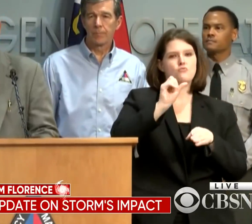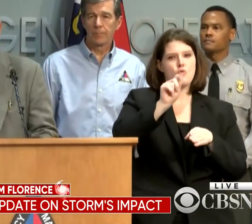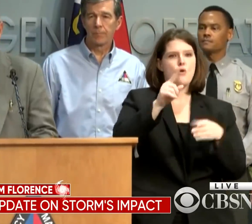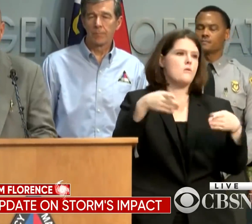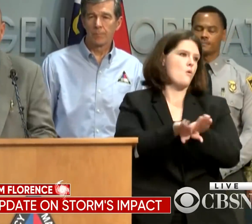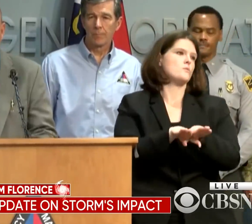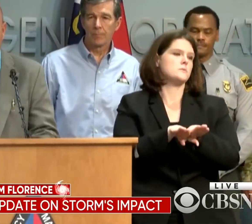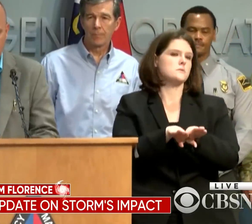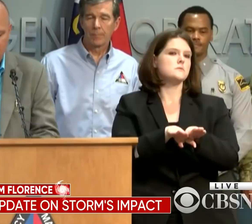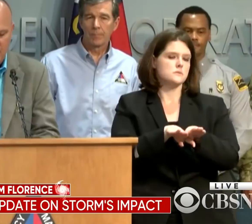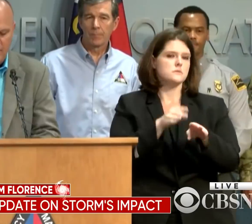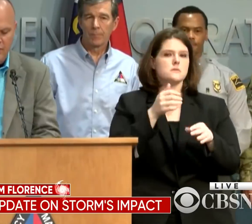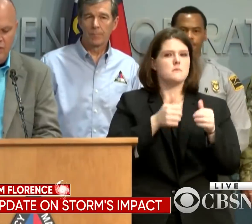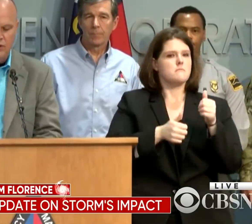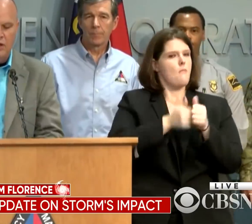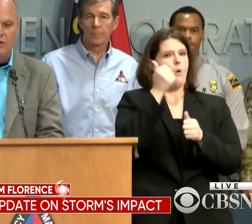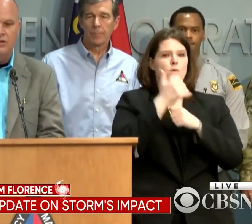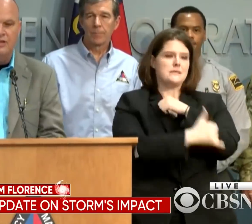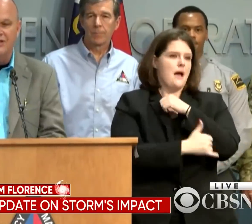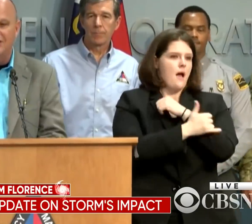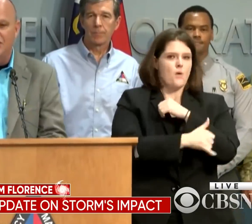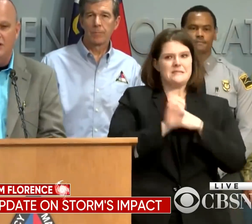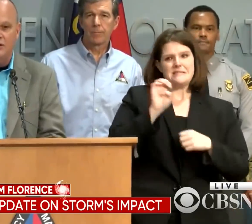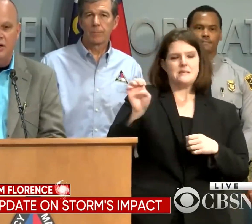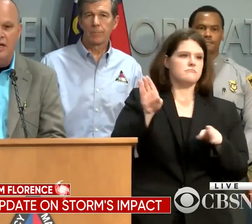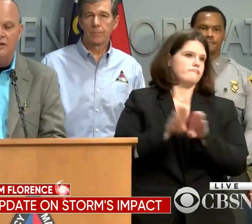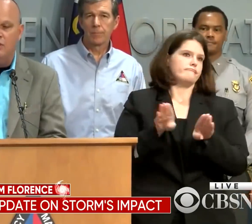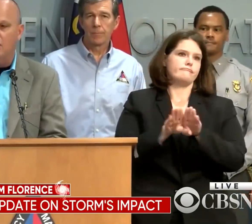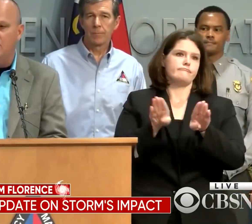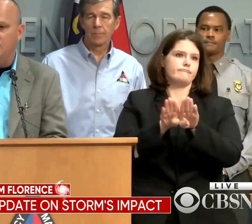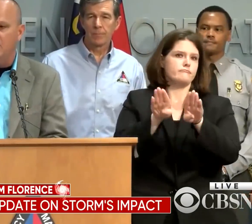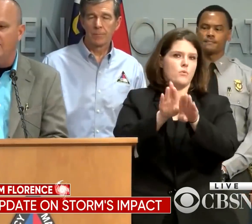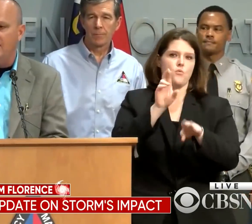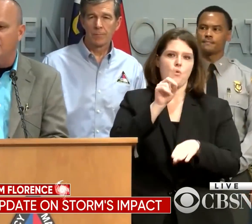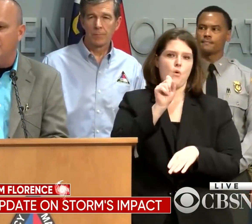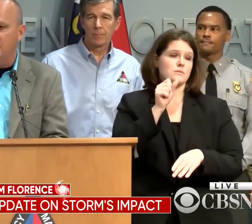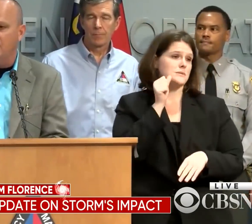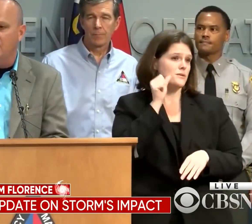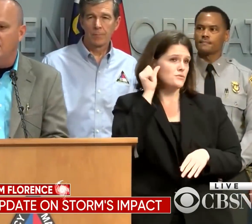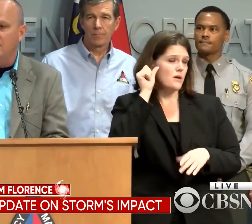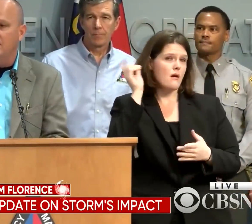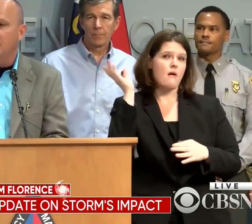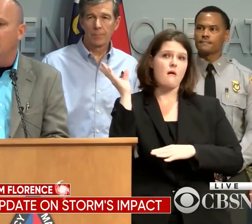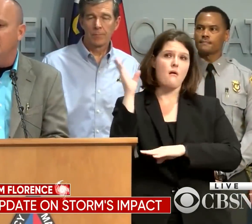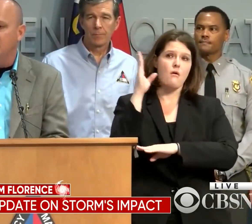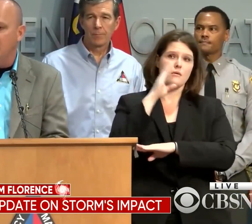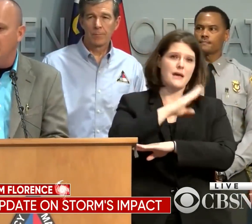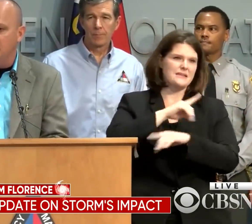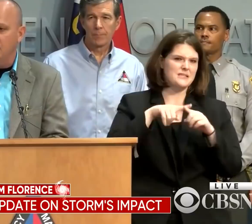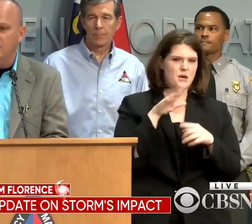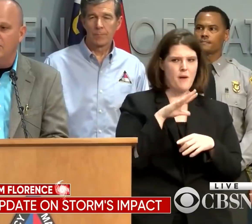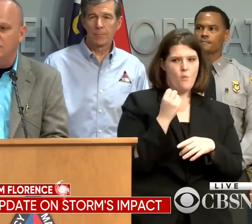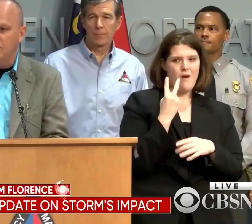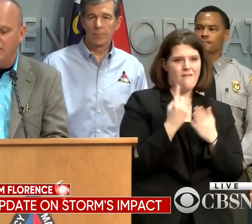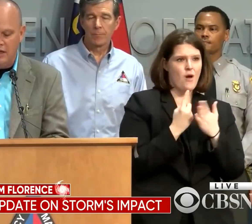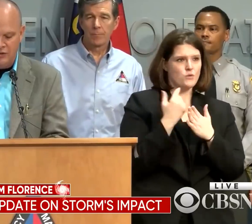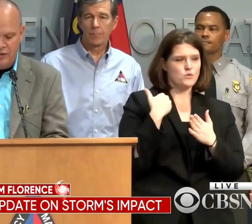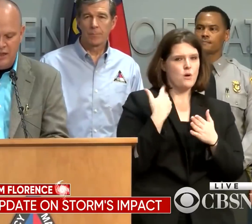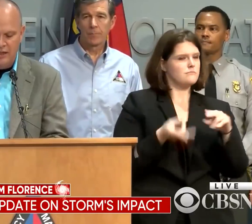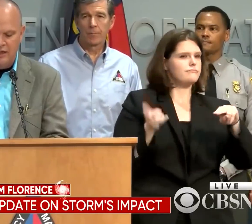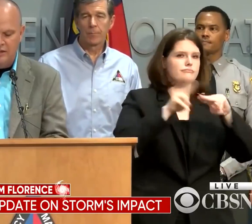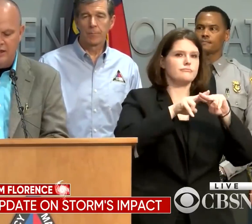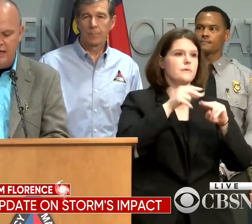county in eastern North Carolina has primary roads closed. Since yesterday, almost 12 hours ago, the number has doubled. So it was